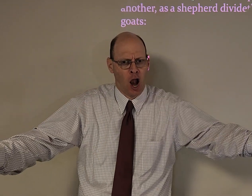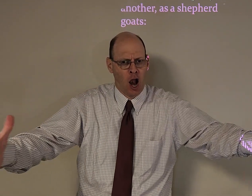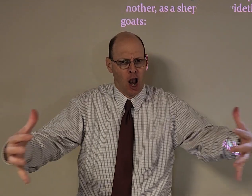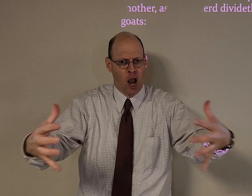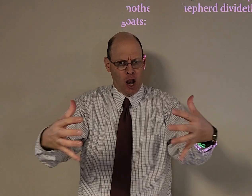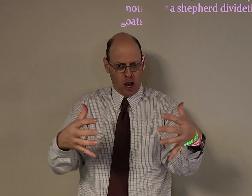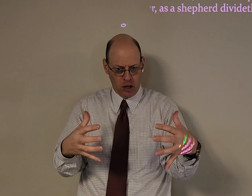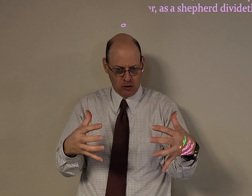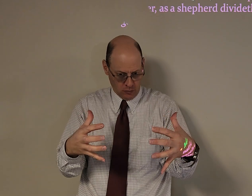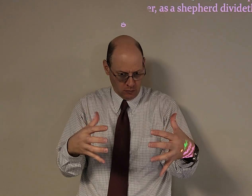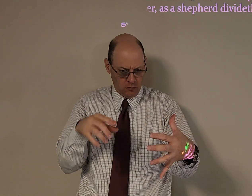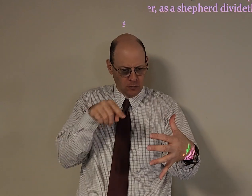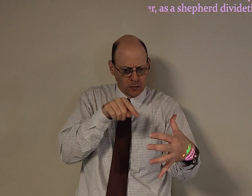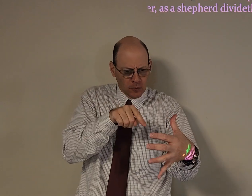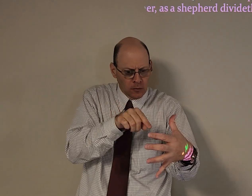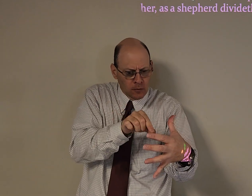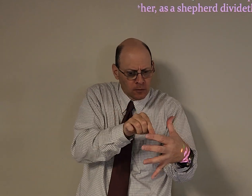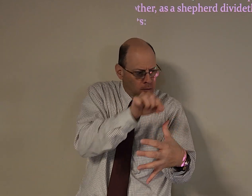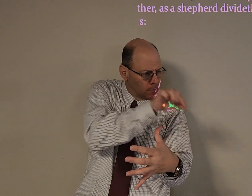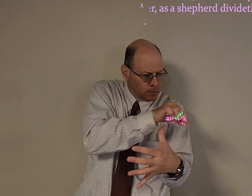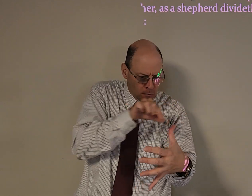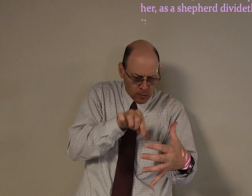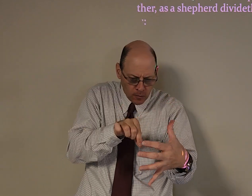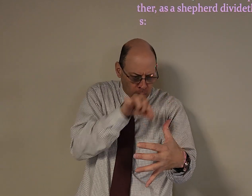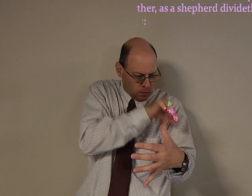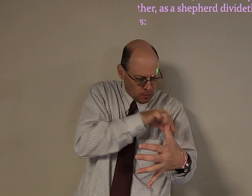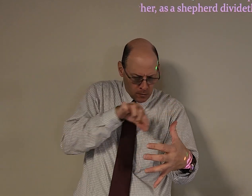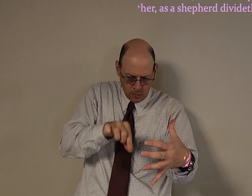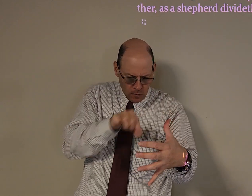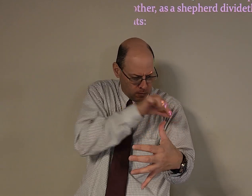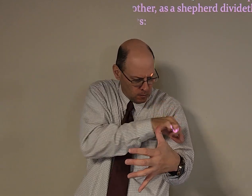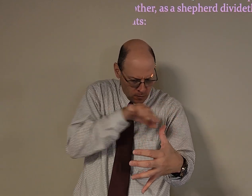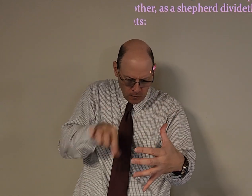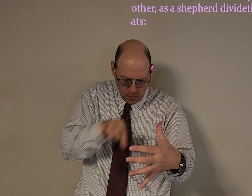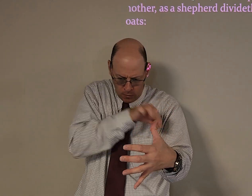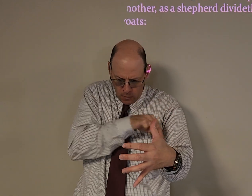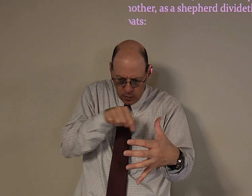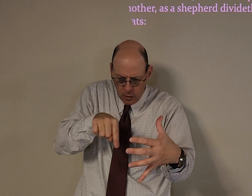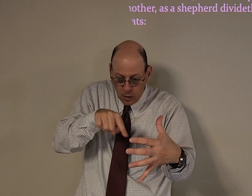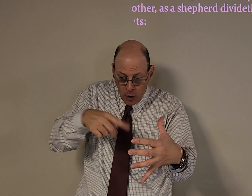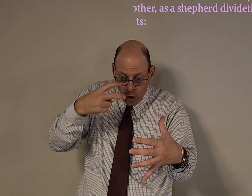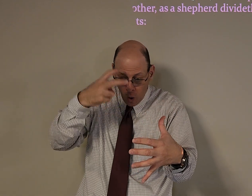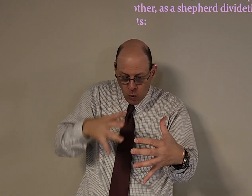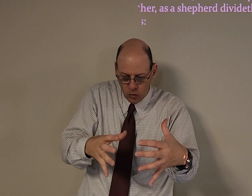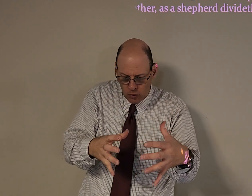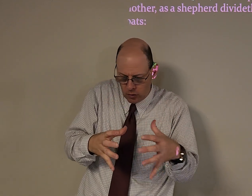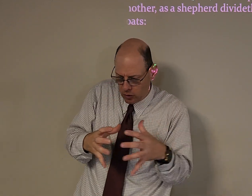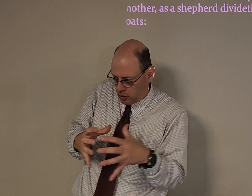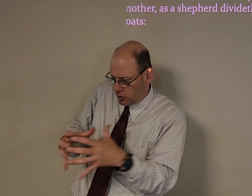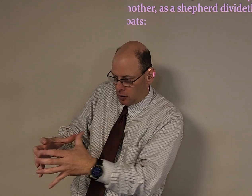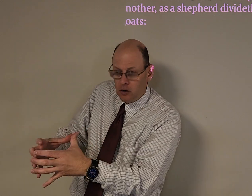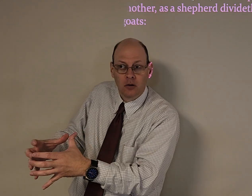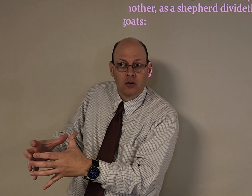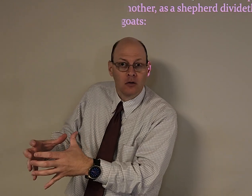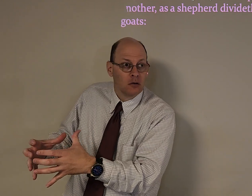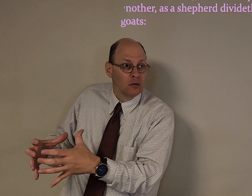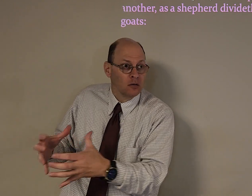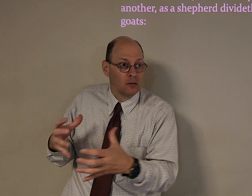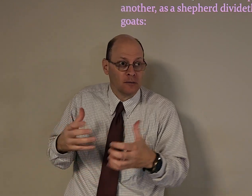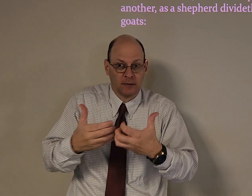those that are ready to go to heaven, and those who are not. He's choosing those. Those that are